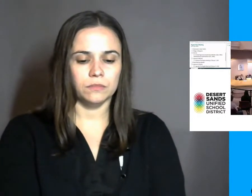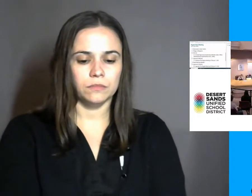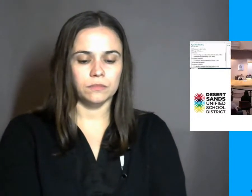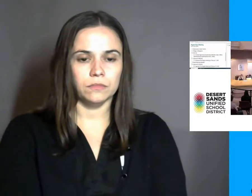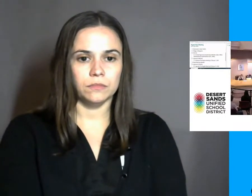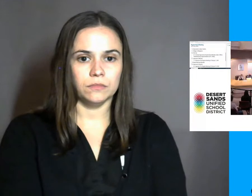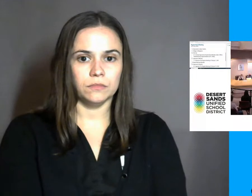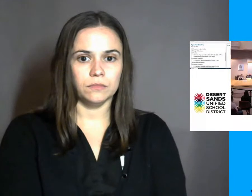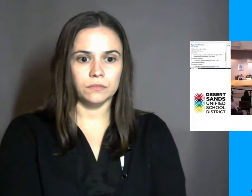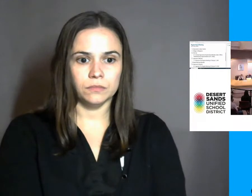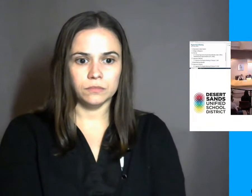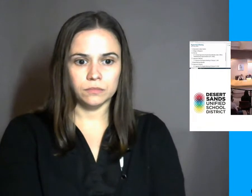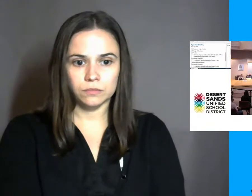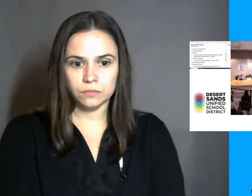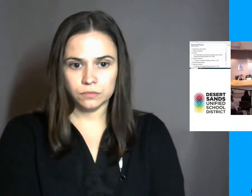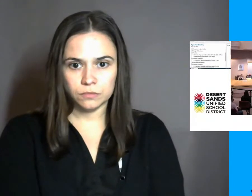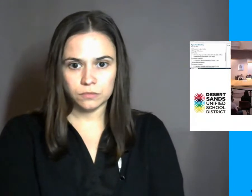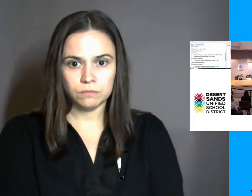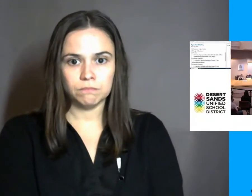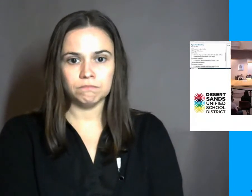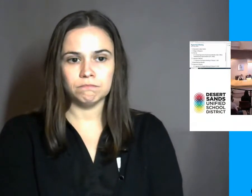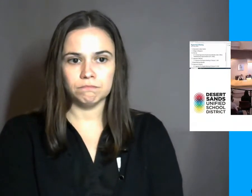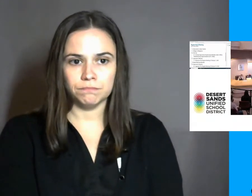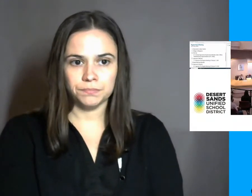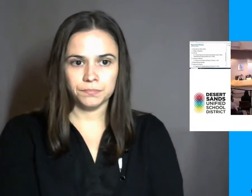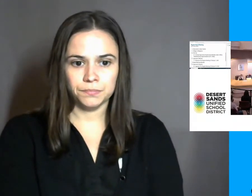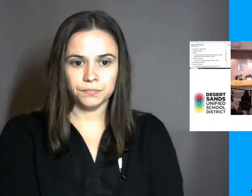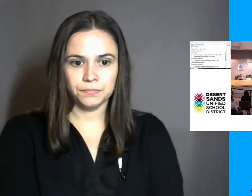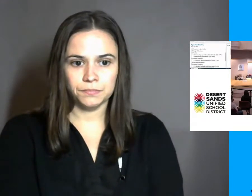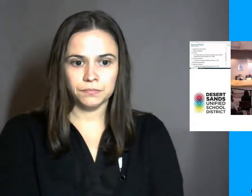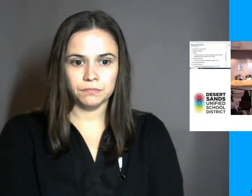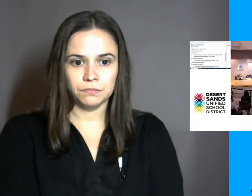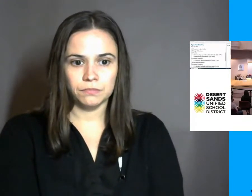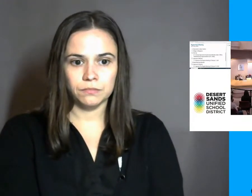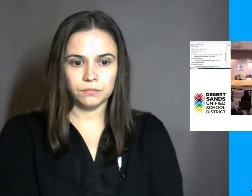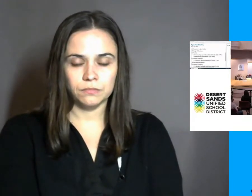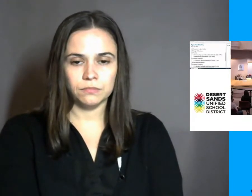So she replaced it, so we have to make a correction.